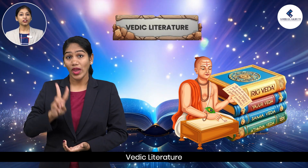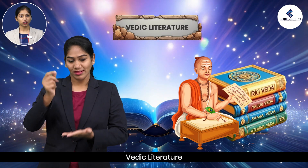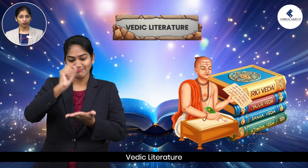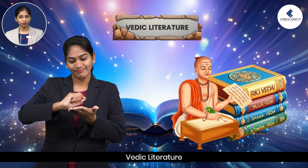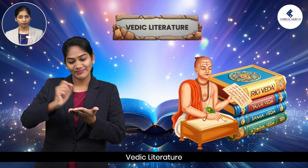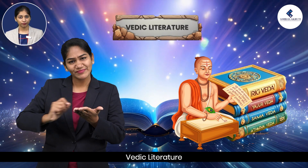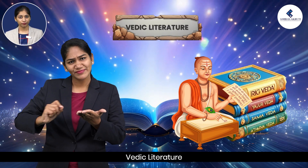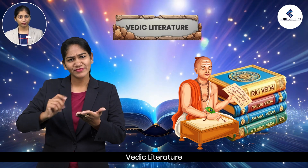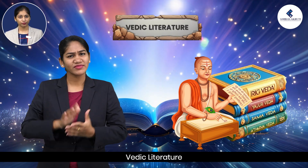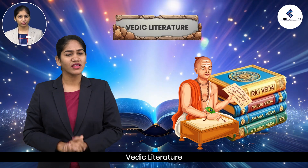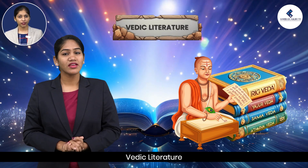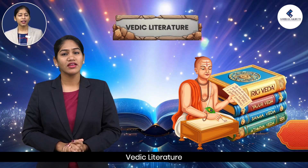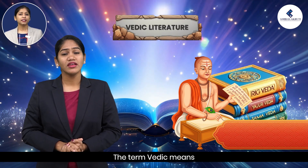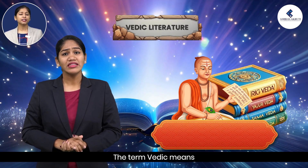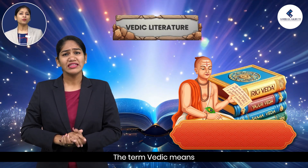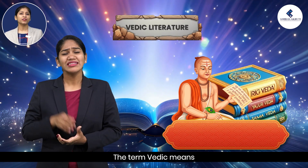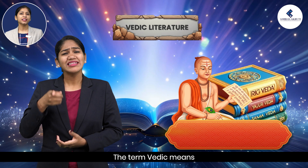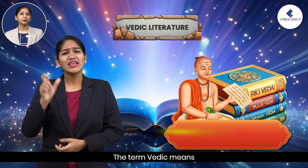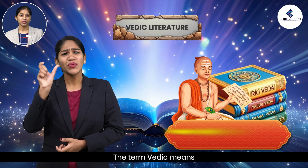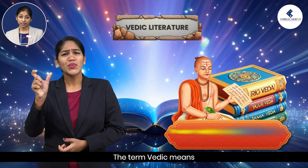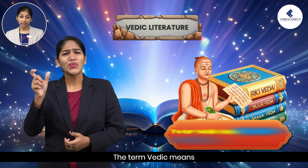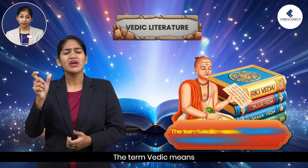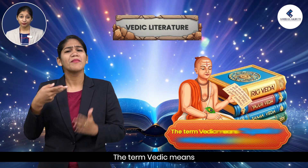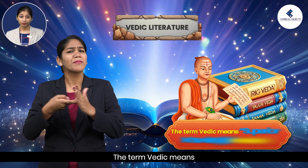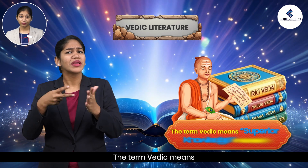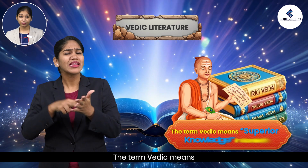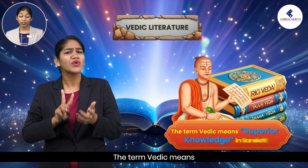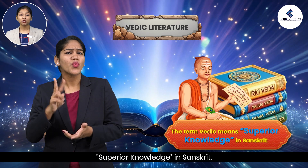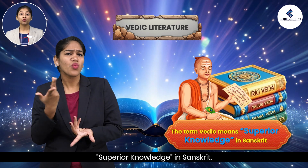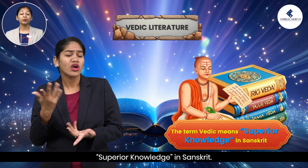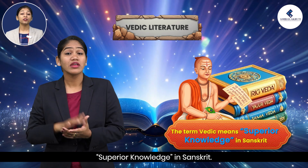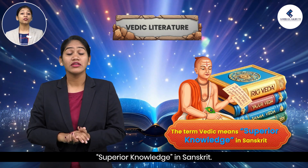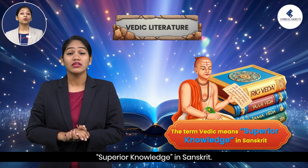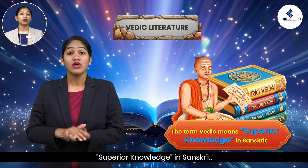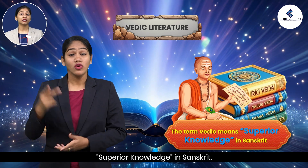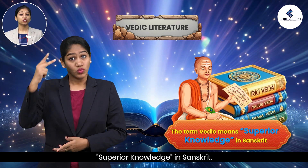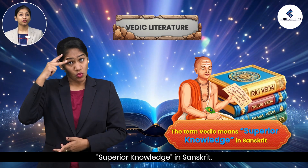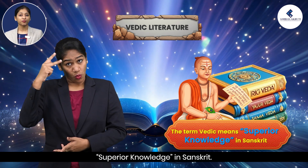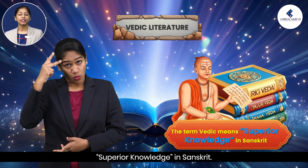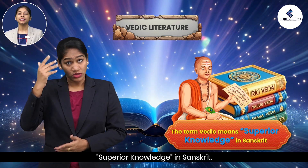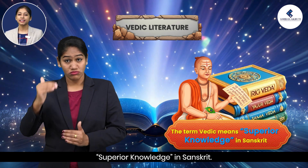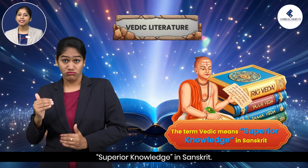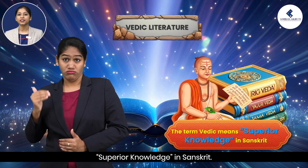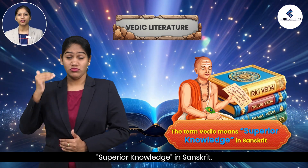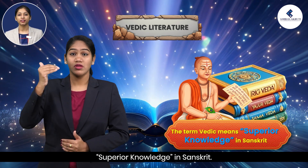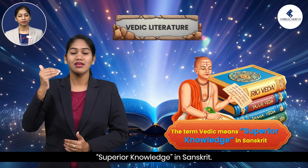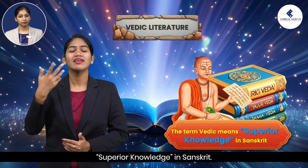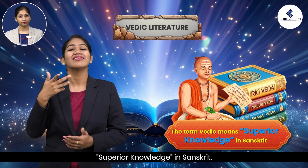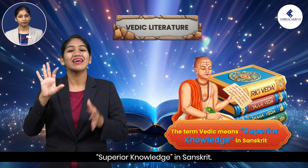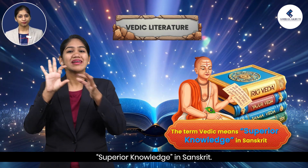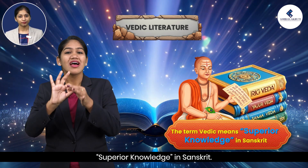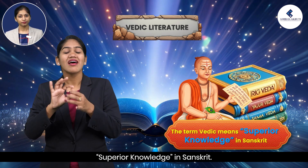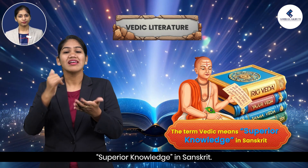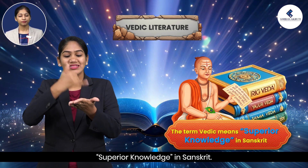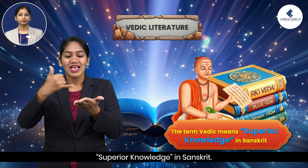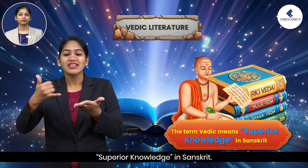Vedic literature. The term Vedic means superior knowledge in Sanskrit.